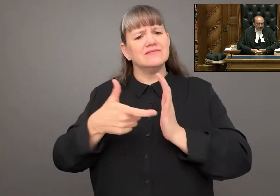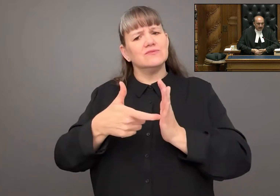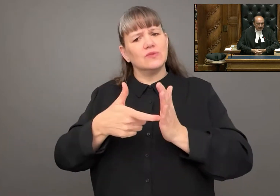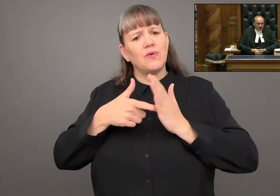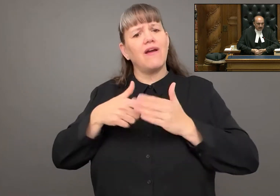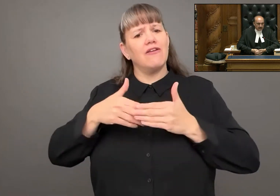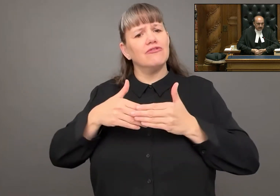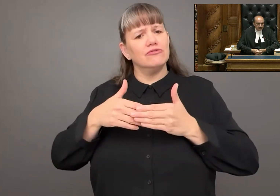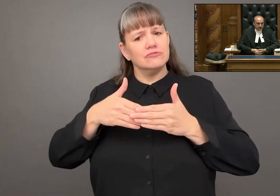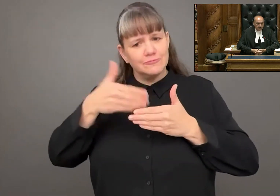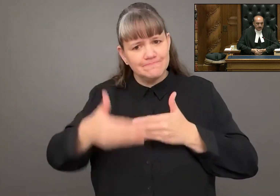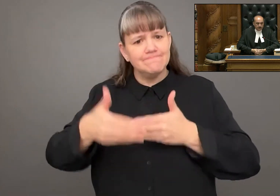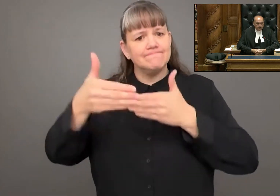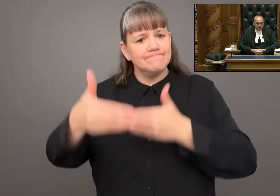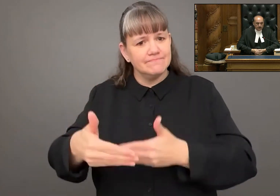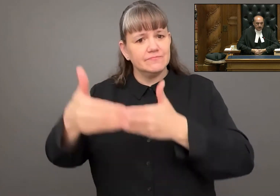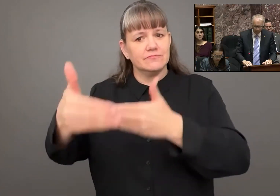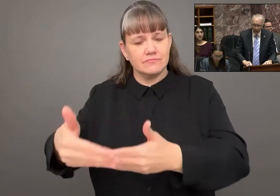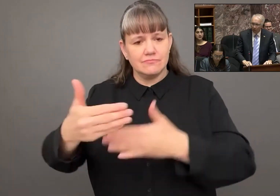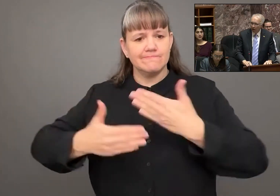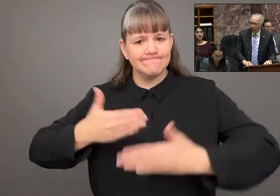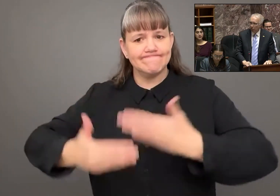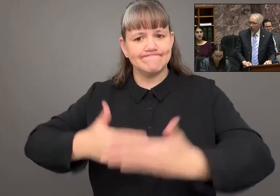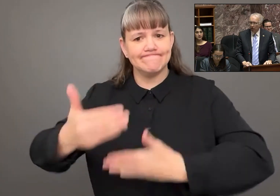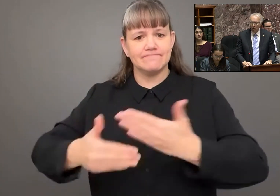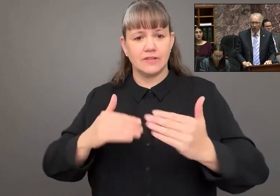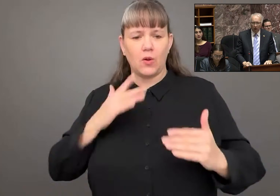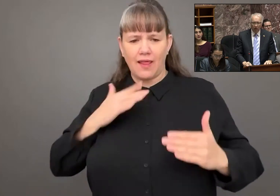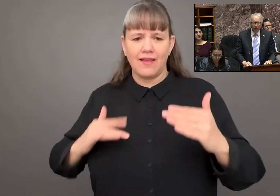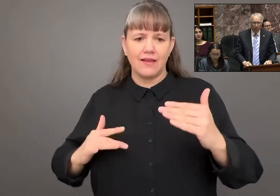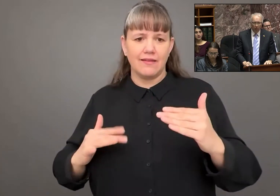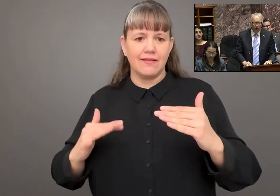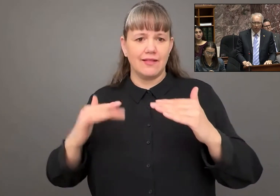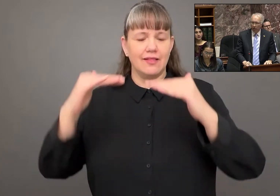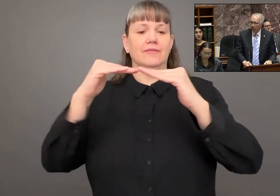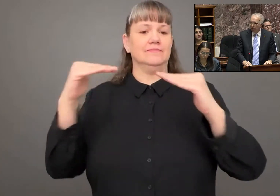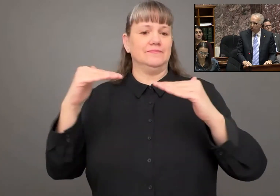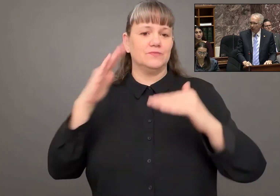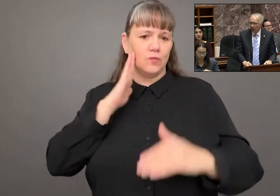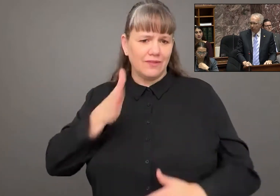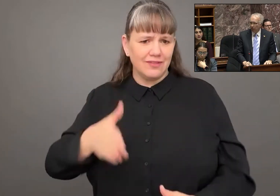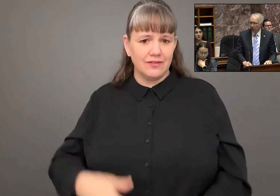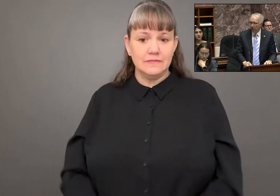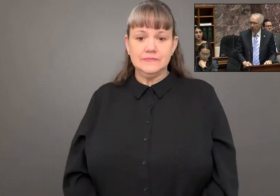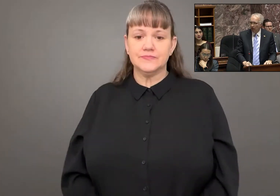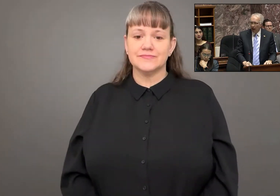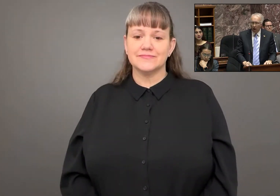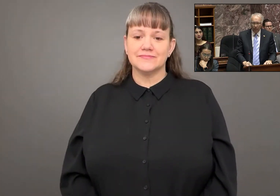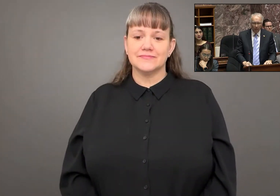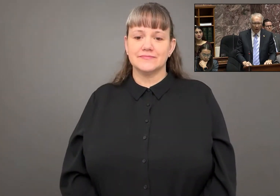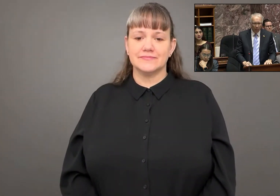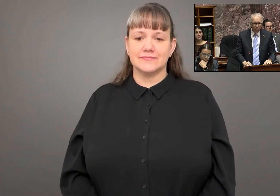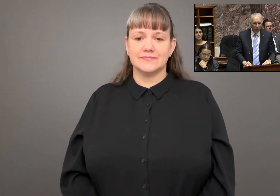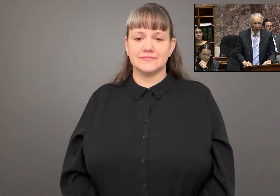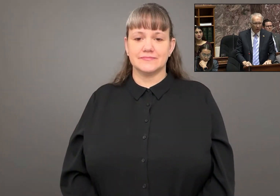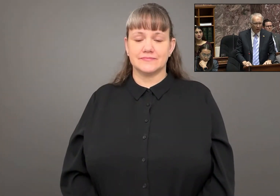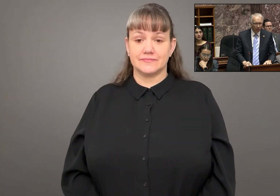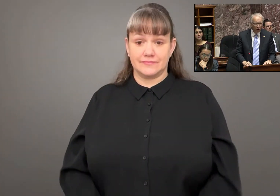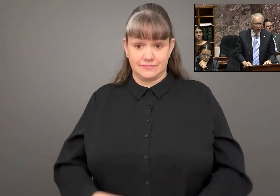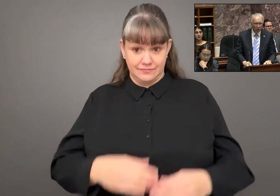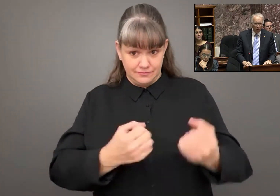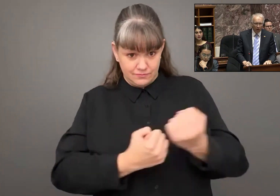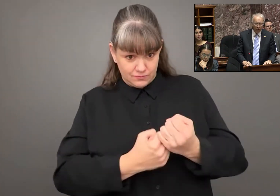Member supplemental. Thank you, Mr. Speaker. Well, it's interesting. We are in the process of budget estimates, and all of our members in